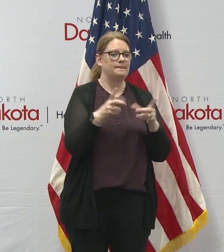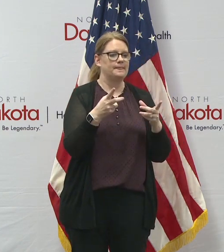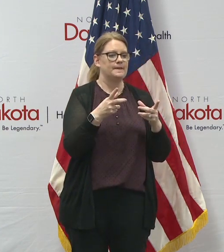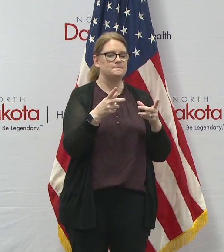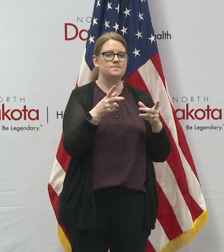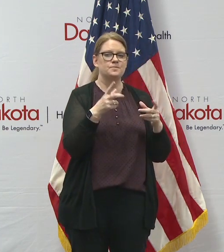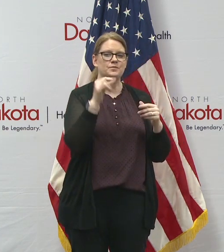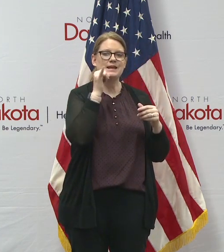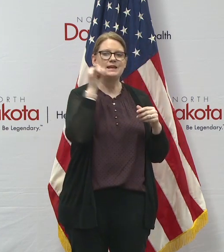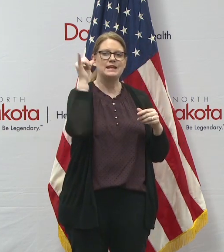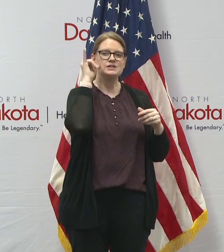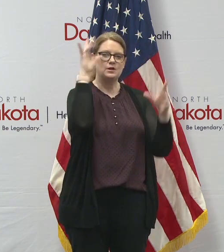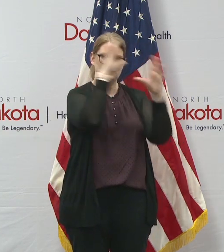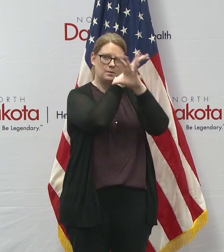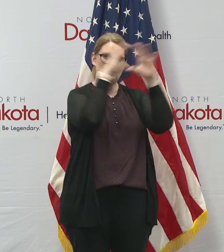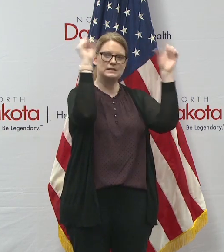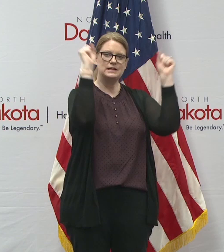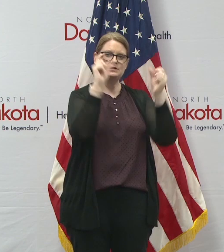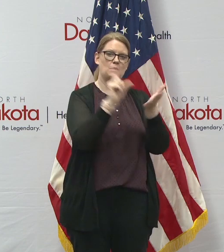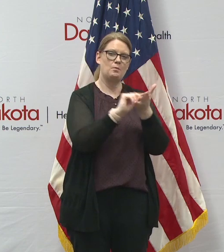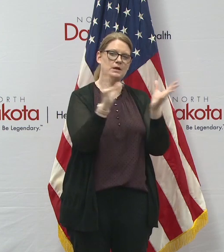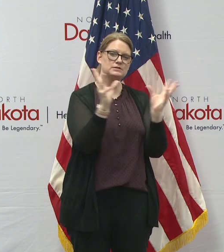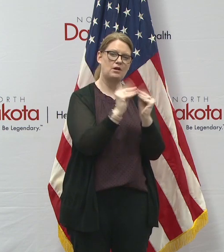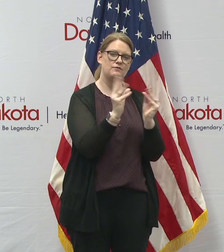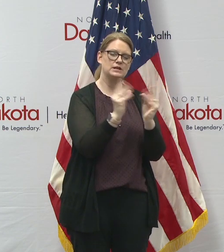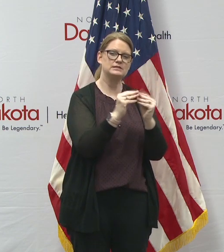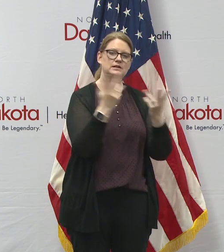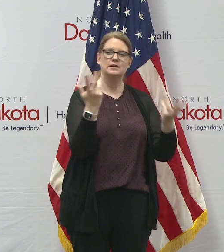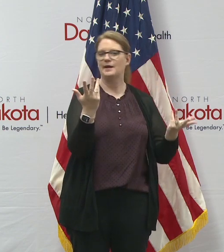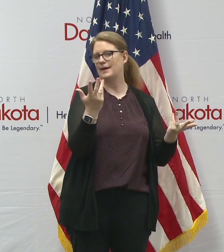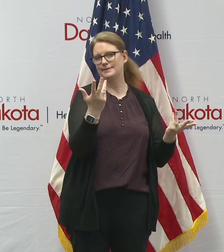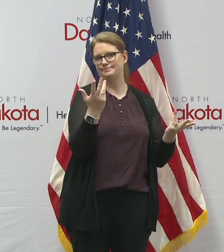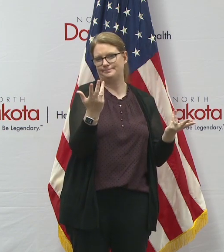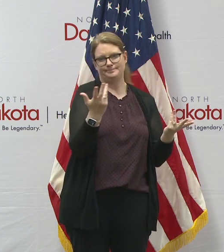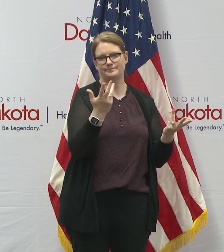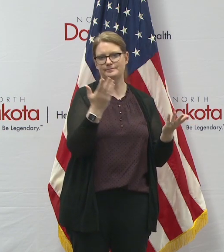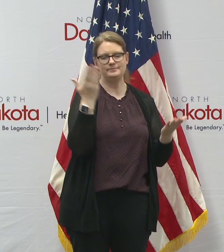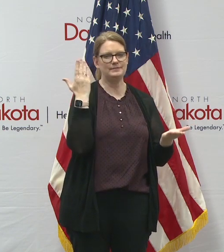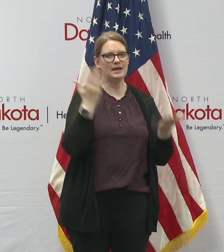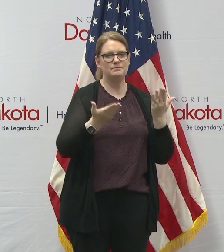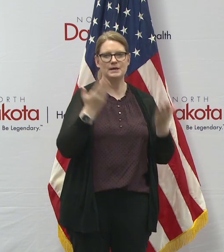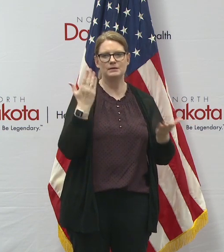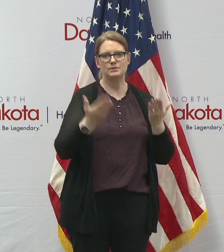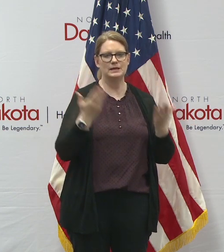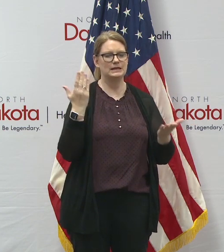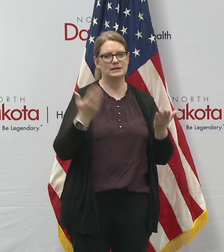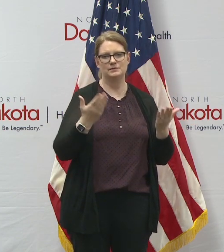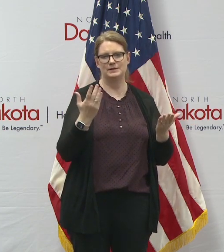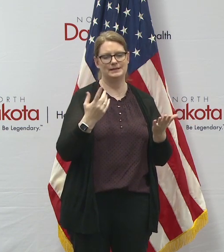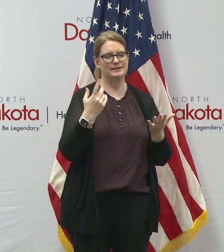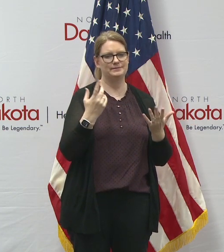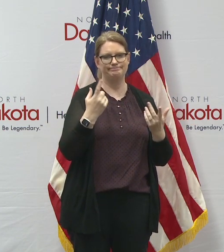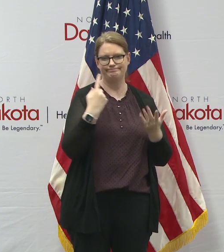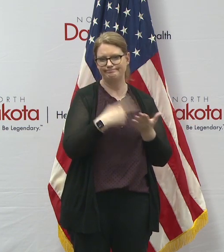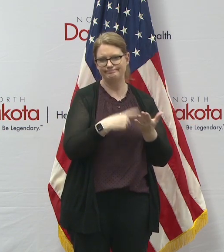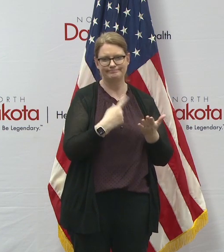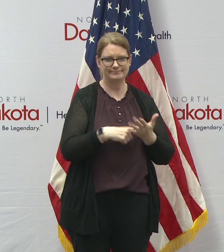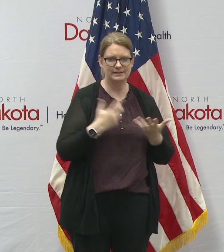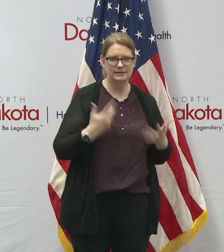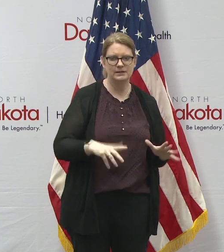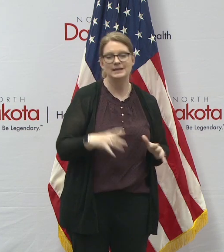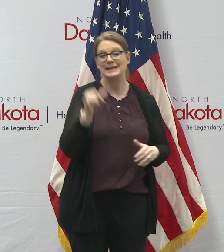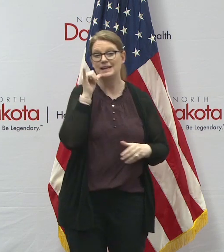yesterday's presidential press conference, and maybe this could be finally put to bed yesterday with the comments from